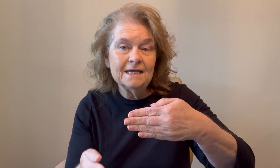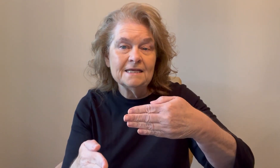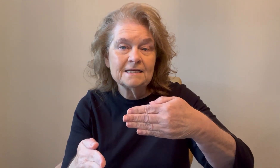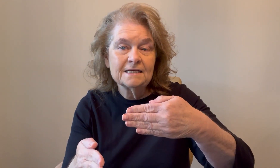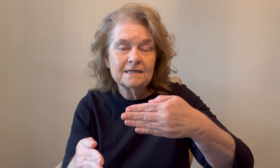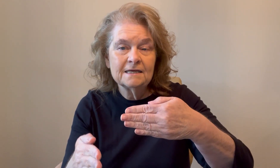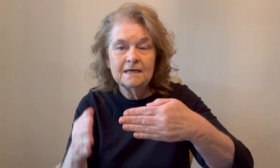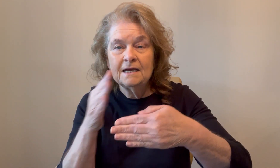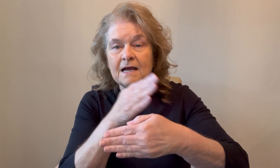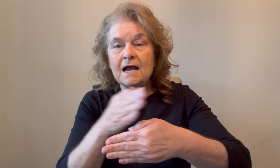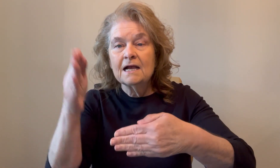complete